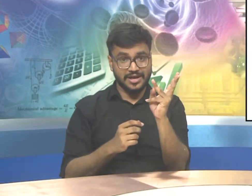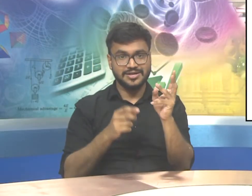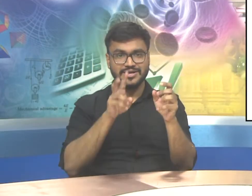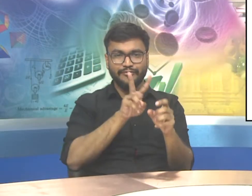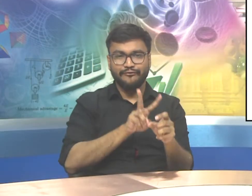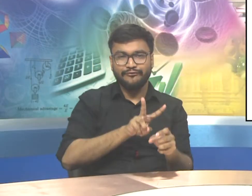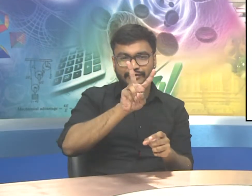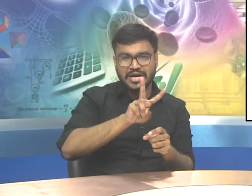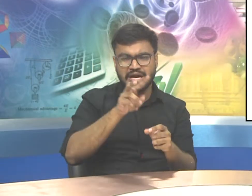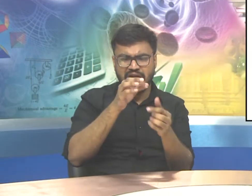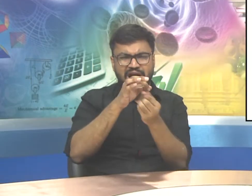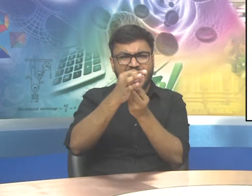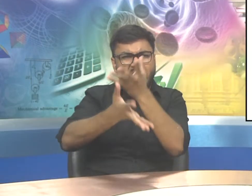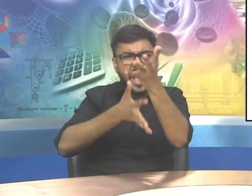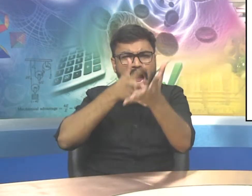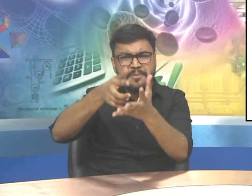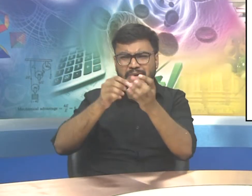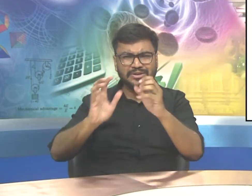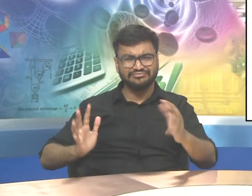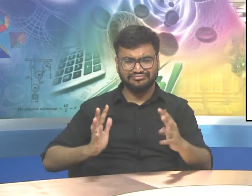and third is volcanic rocks.